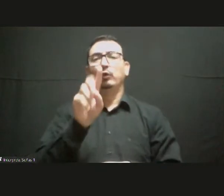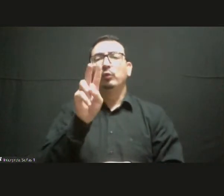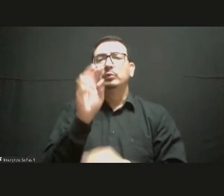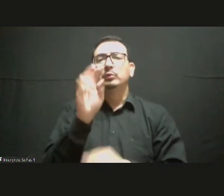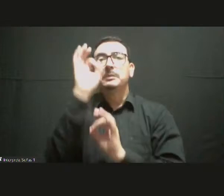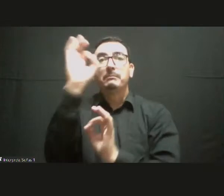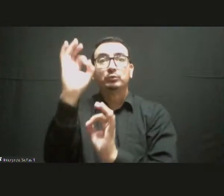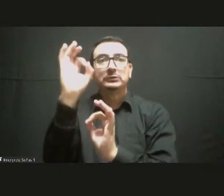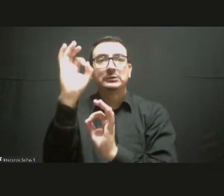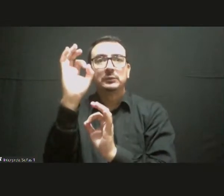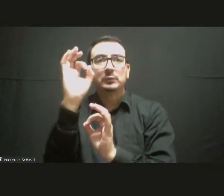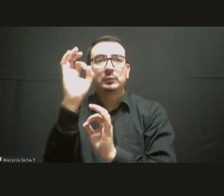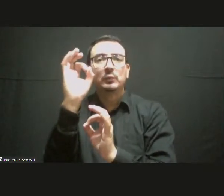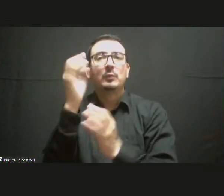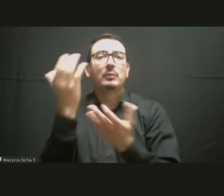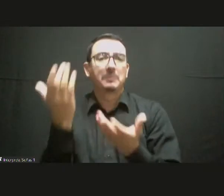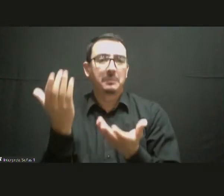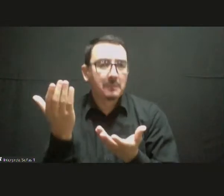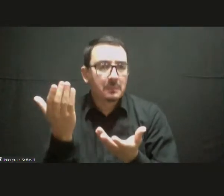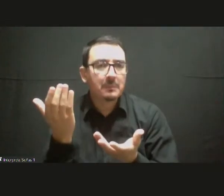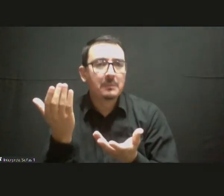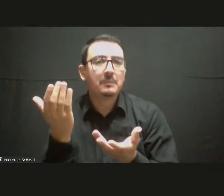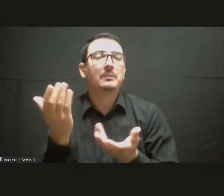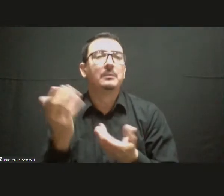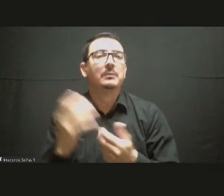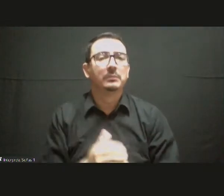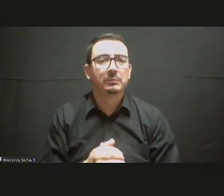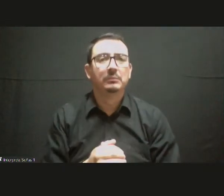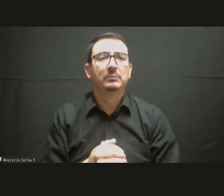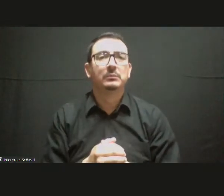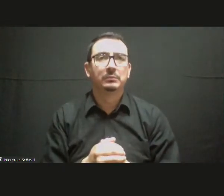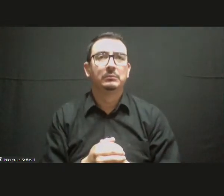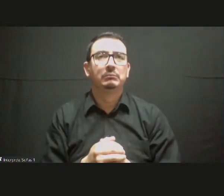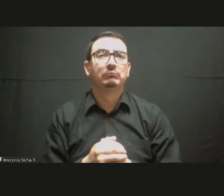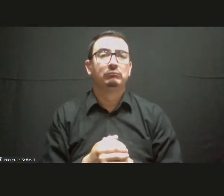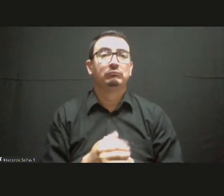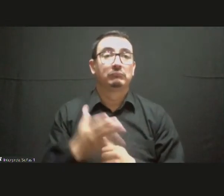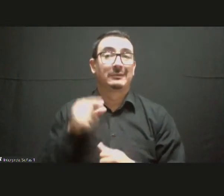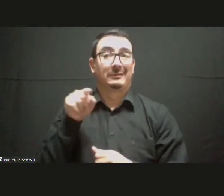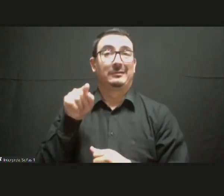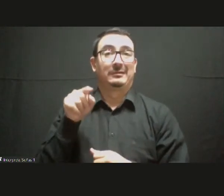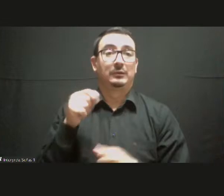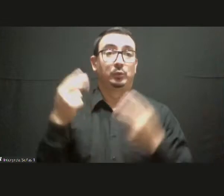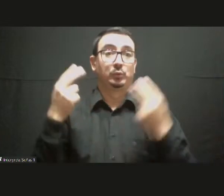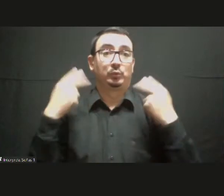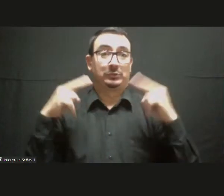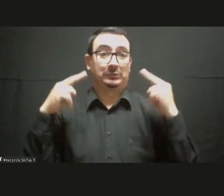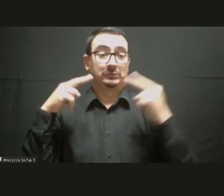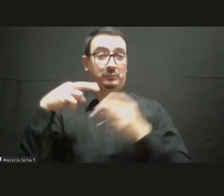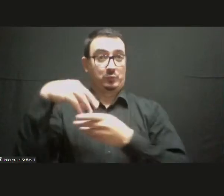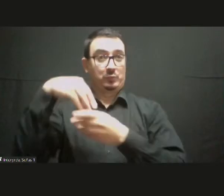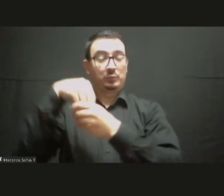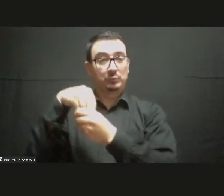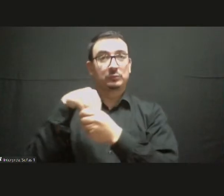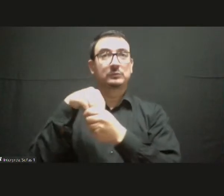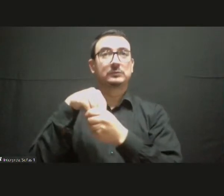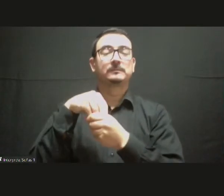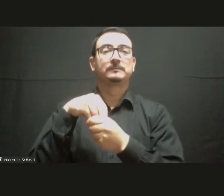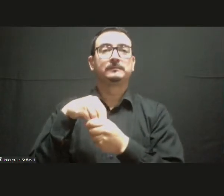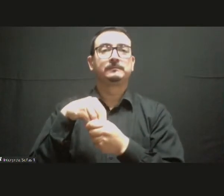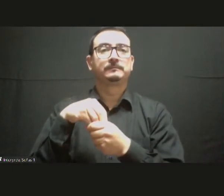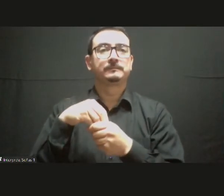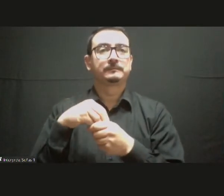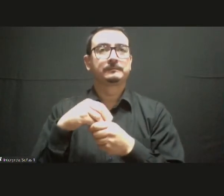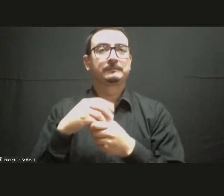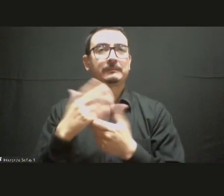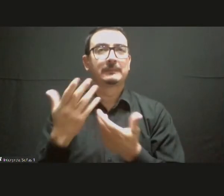every six jobs in the Caribbean, the majority of which are held by women. The substantial role that